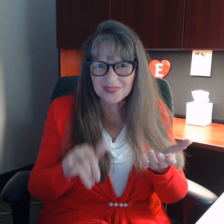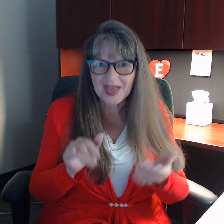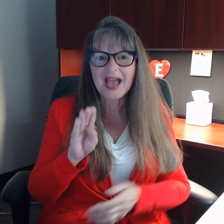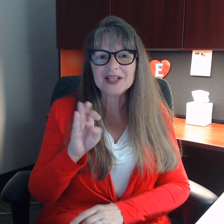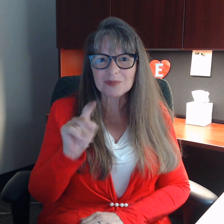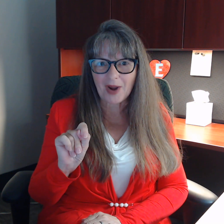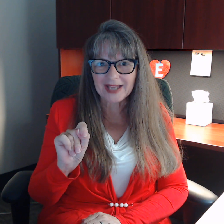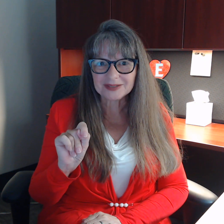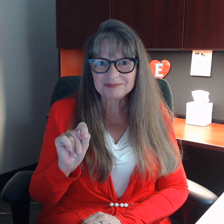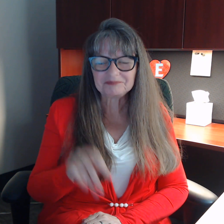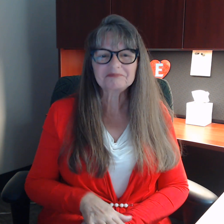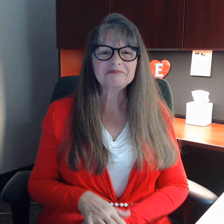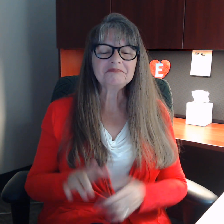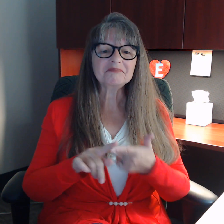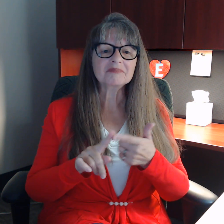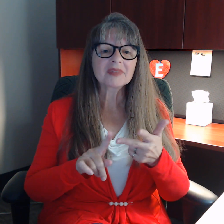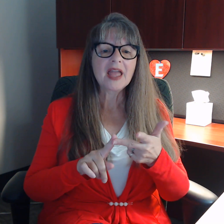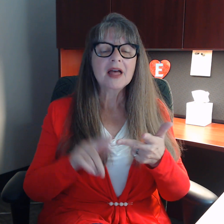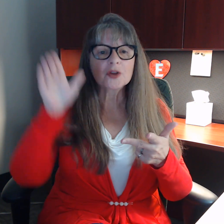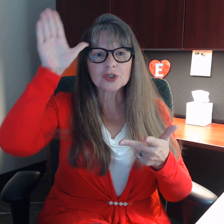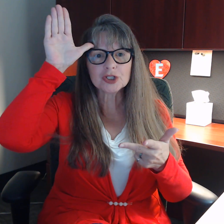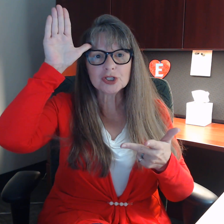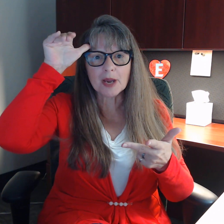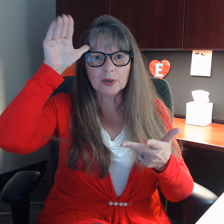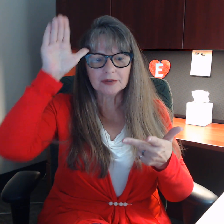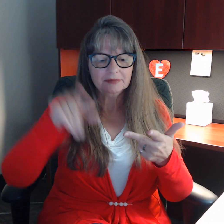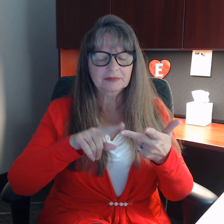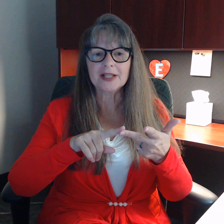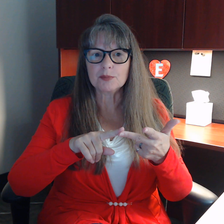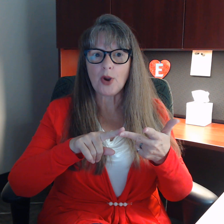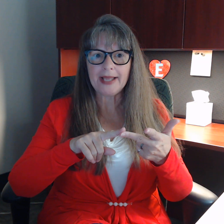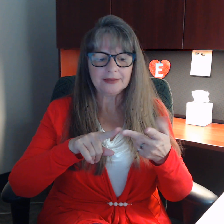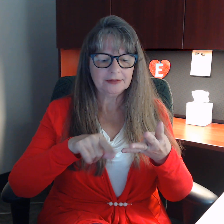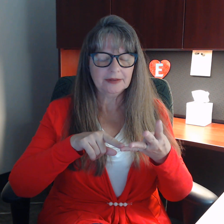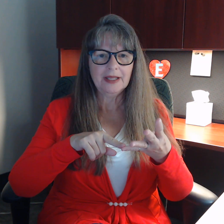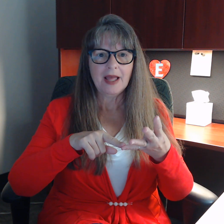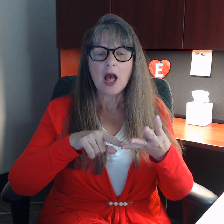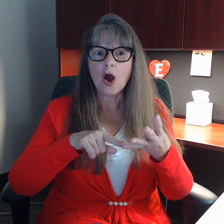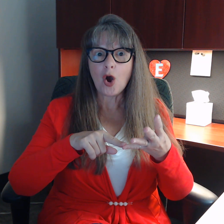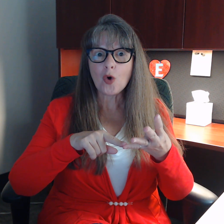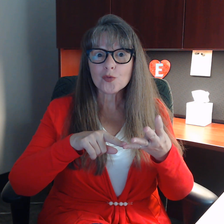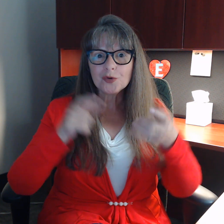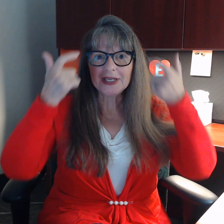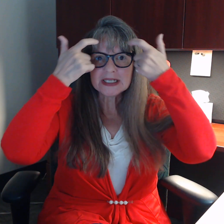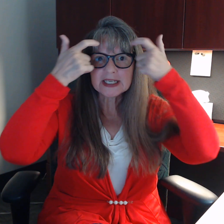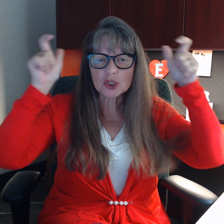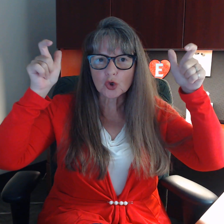that is a brat. They're stubborn, that's a brat. Oh, they're egotistical, or